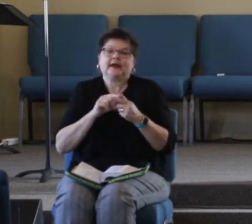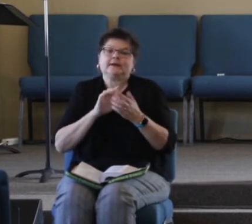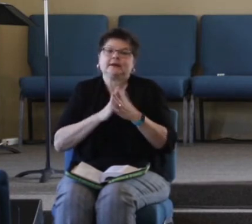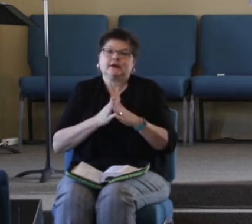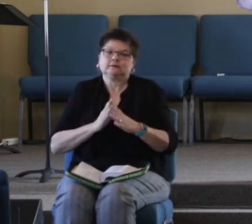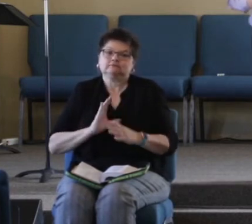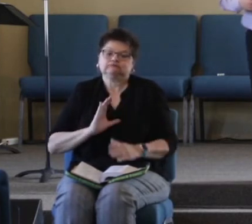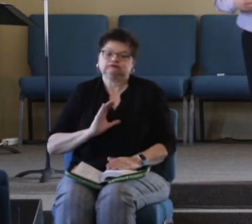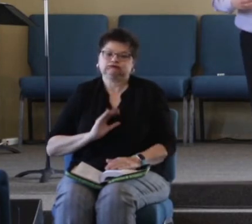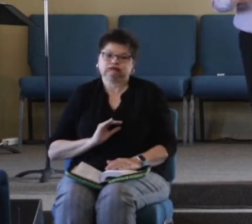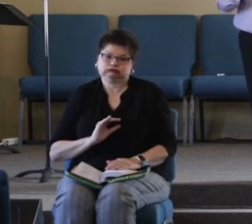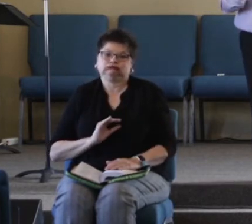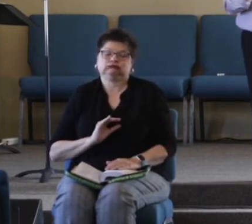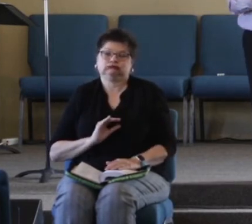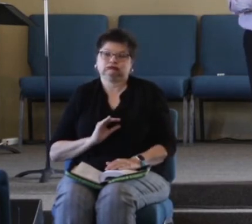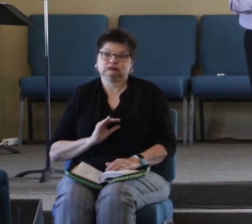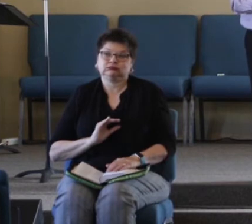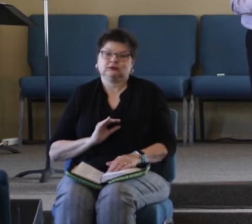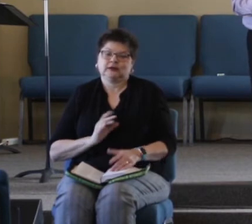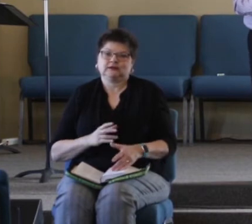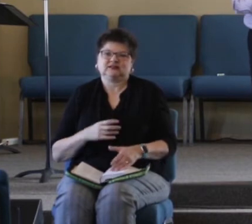spirit. And it